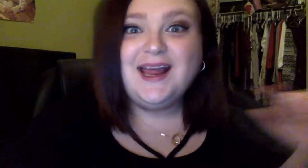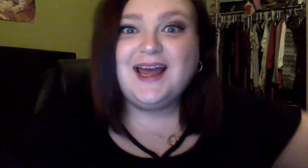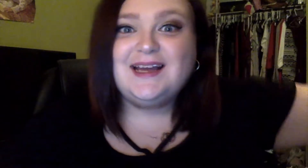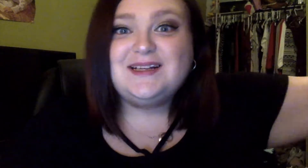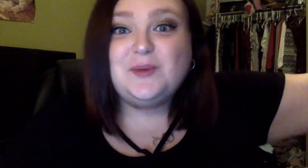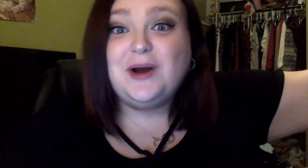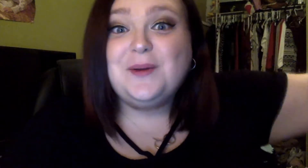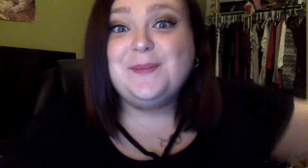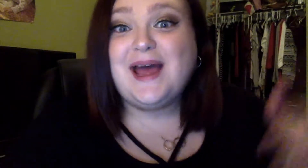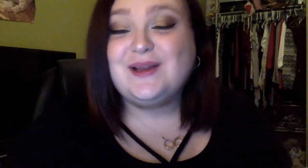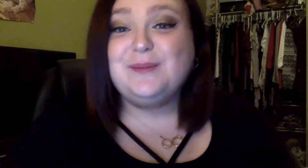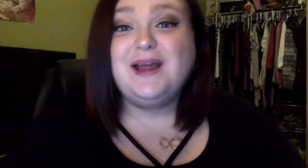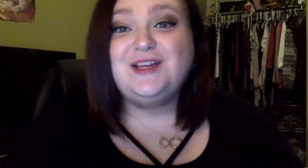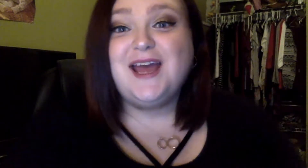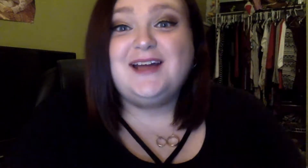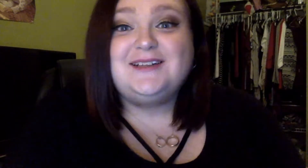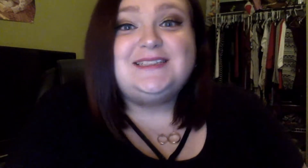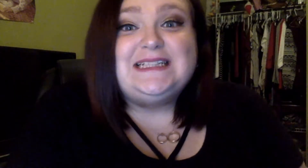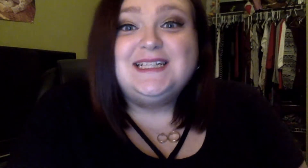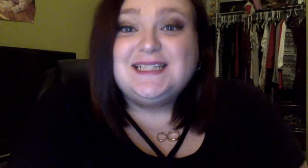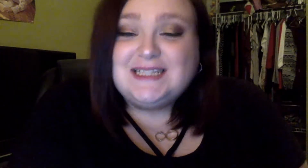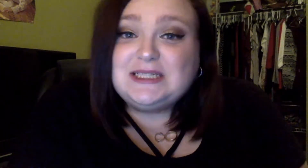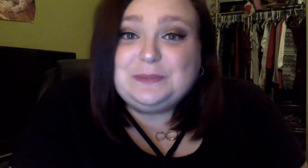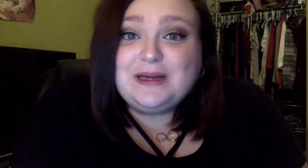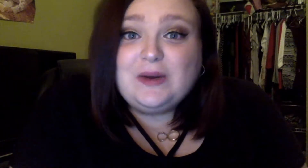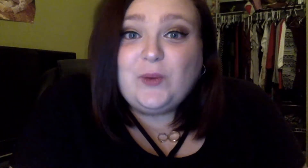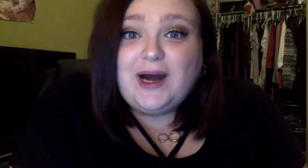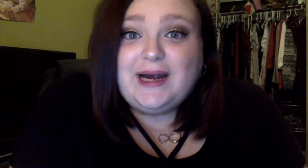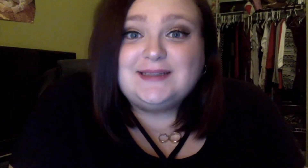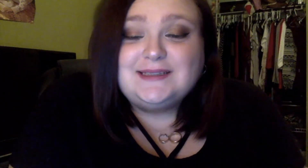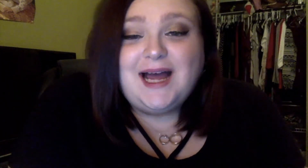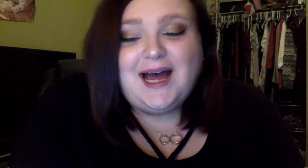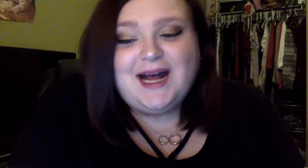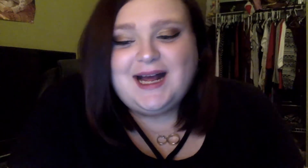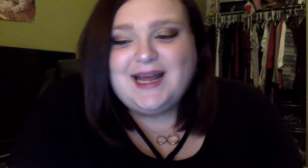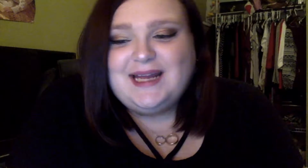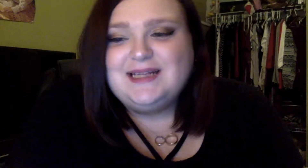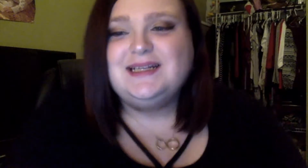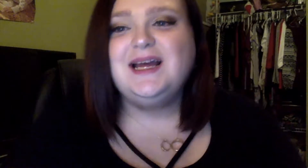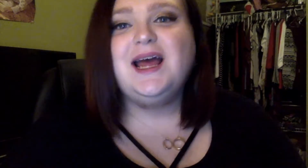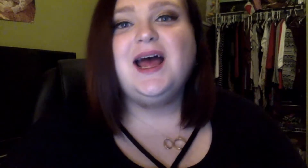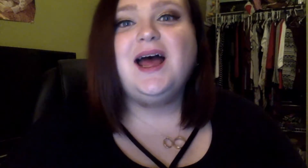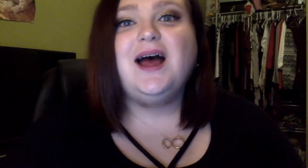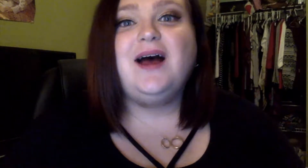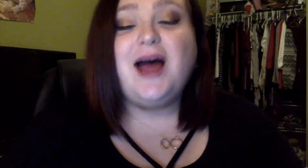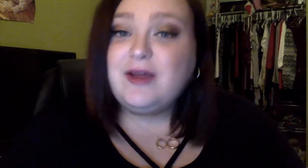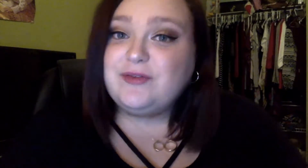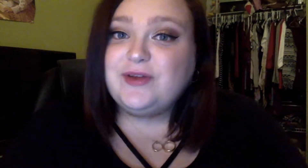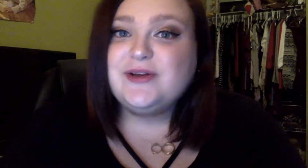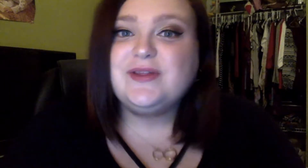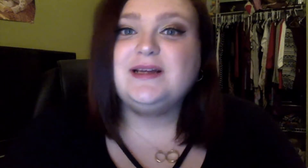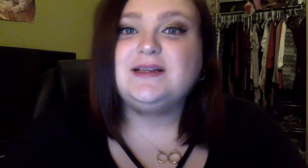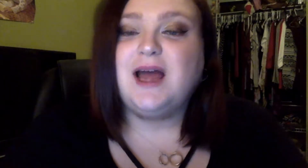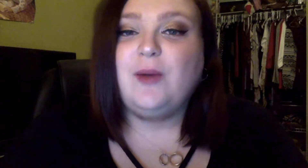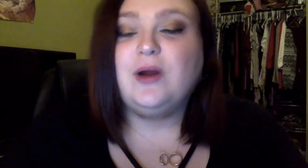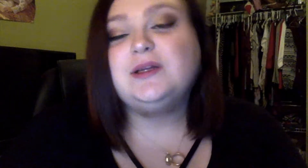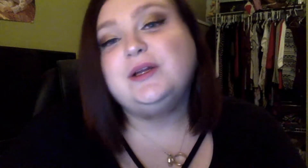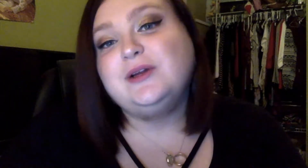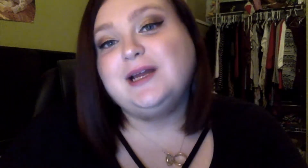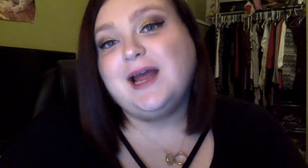Hi guys, welcome back to my channel. It's been a while. Hi. I have a few things I want to do today.